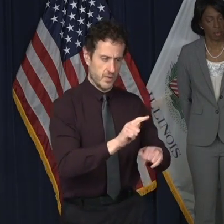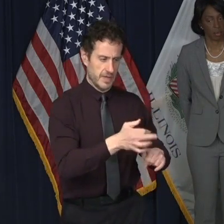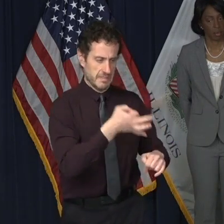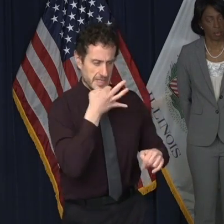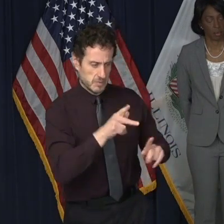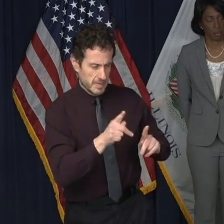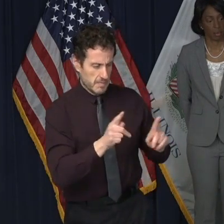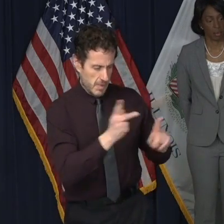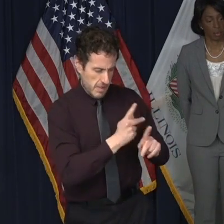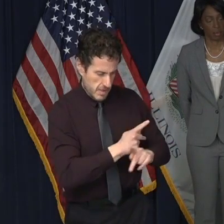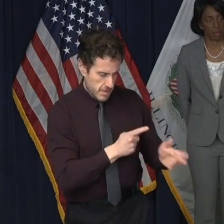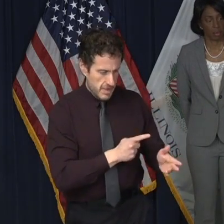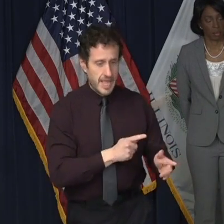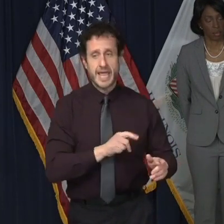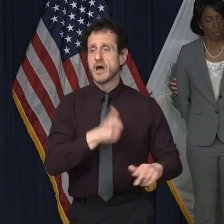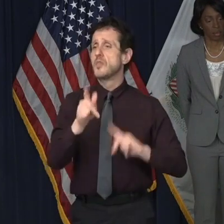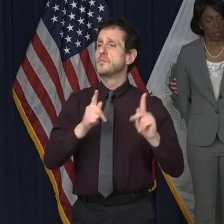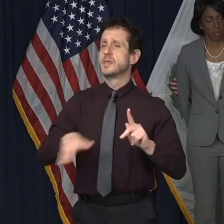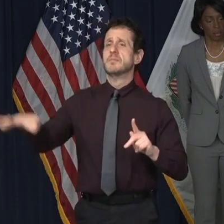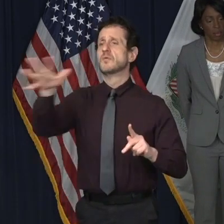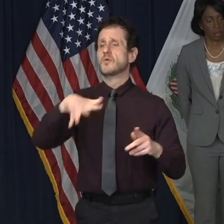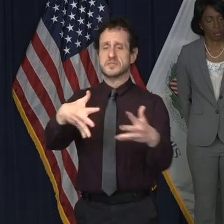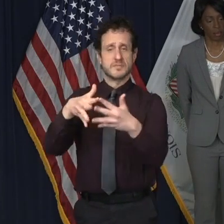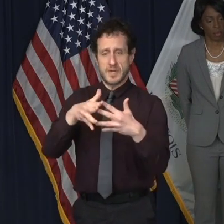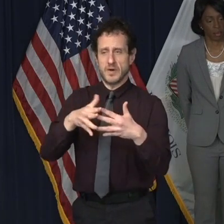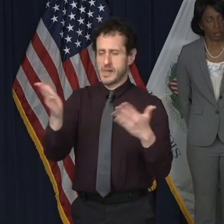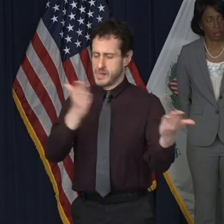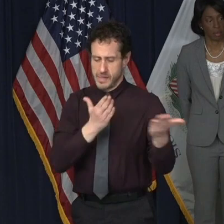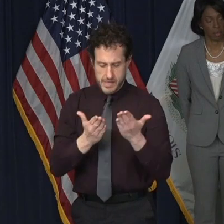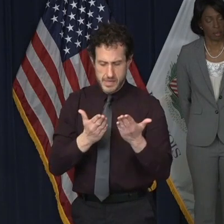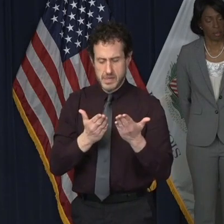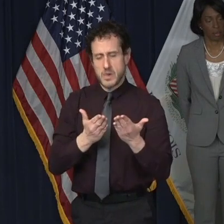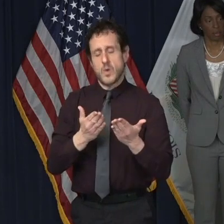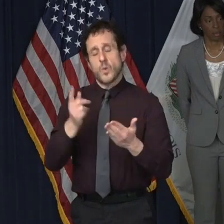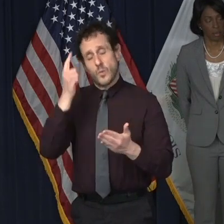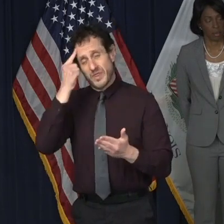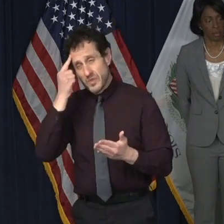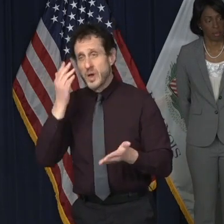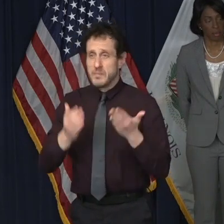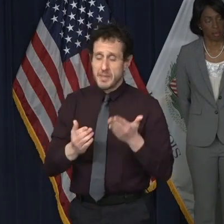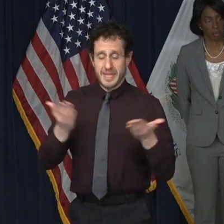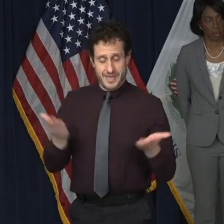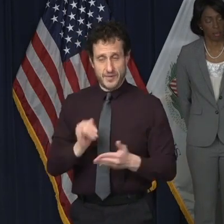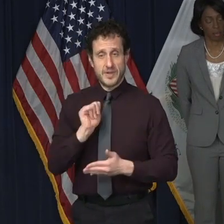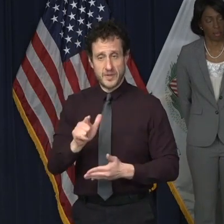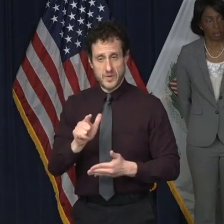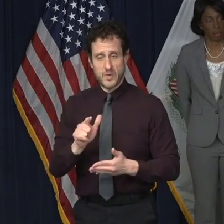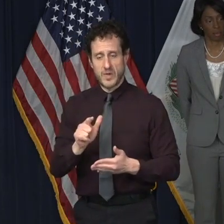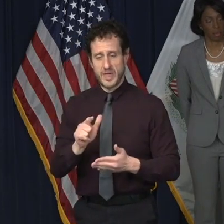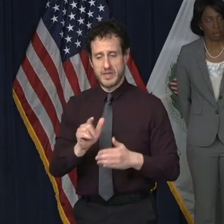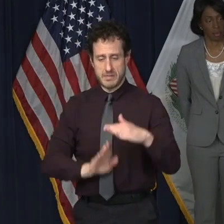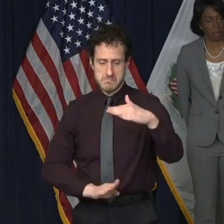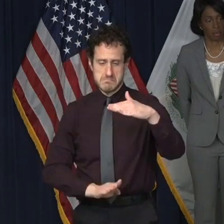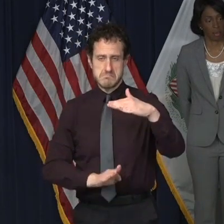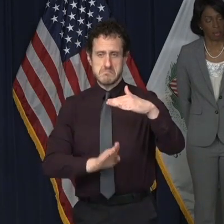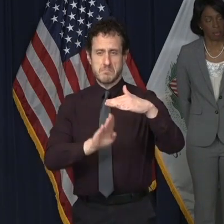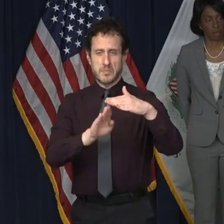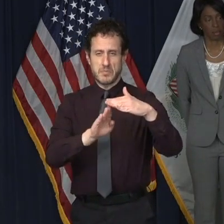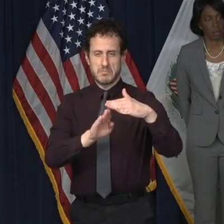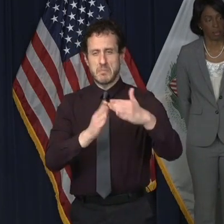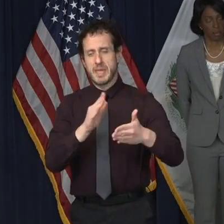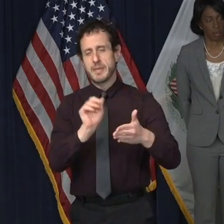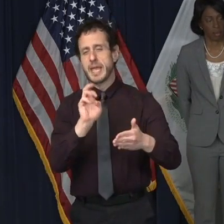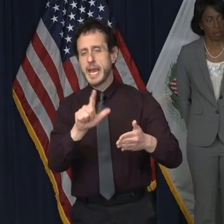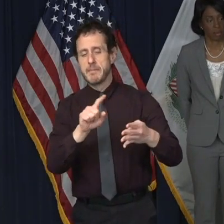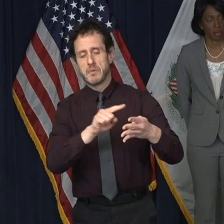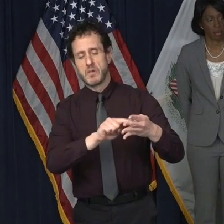and those from around the nation, predicted an early or mid-April peak for Illinois. But as the weeks have progressed,